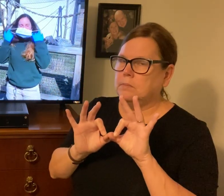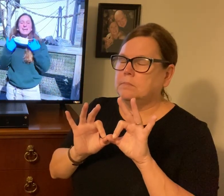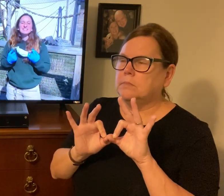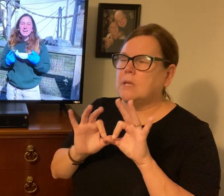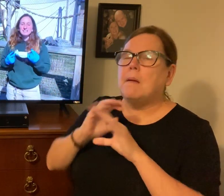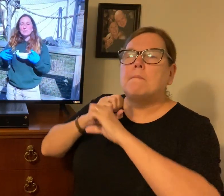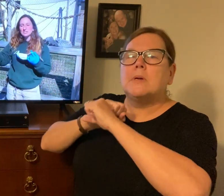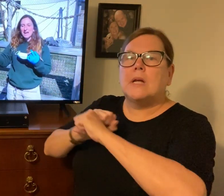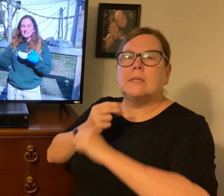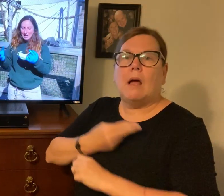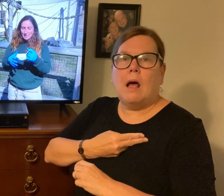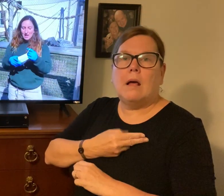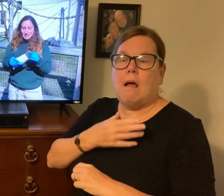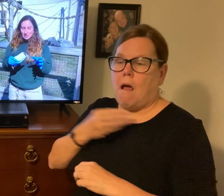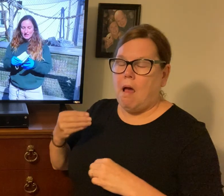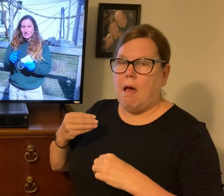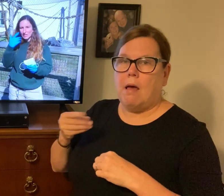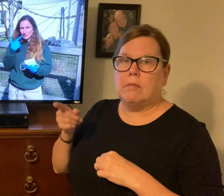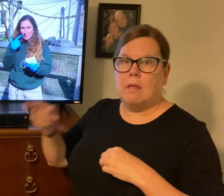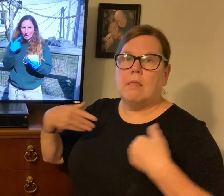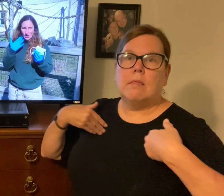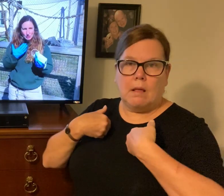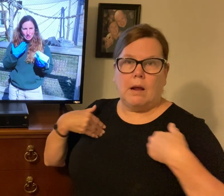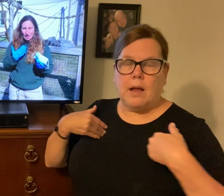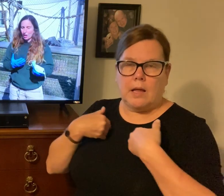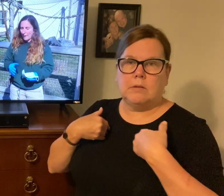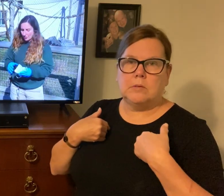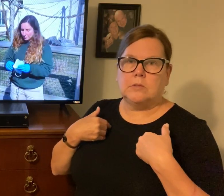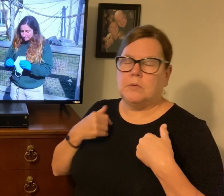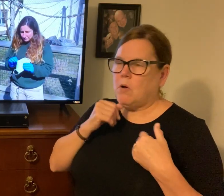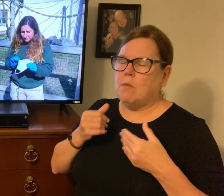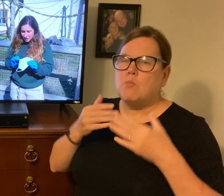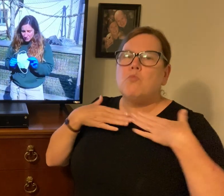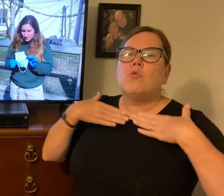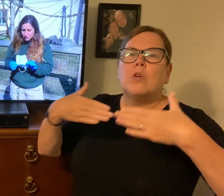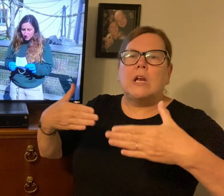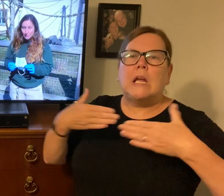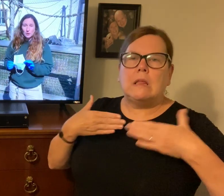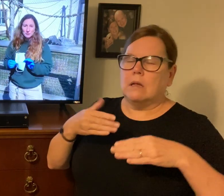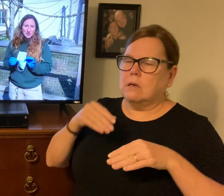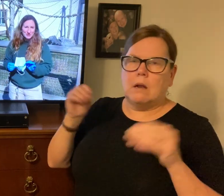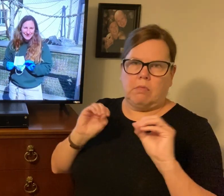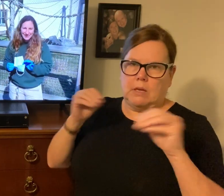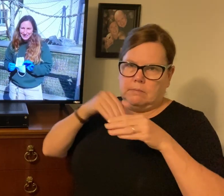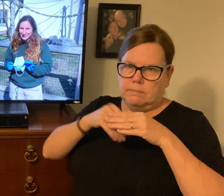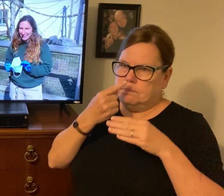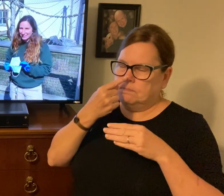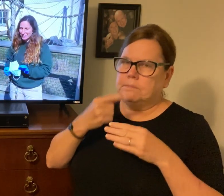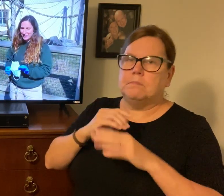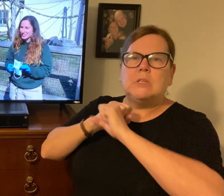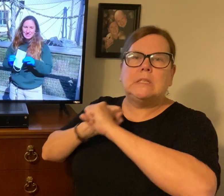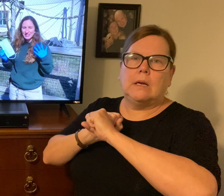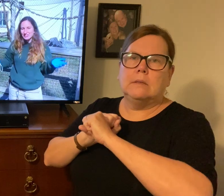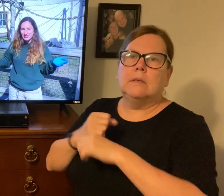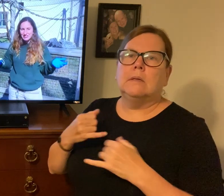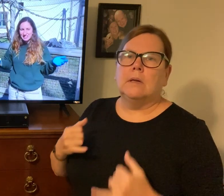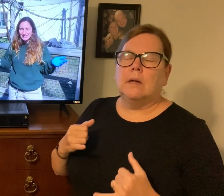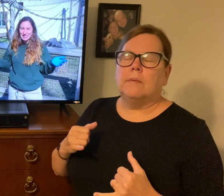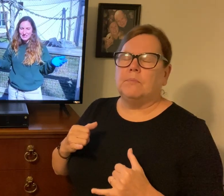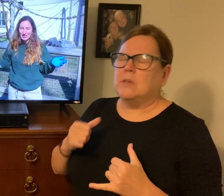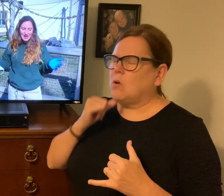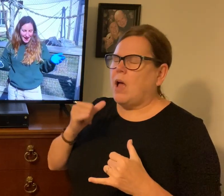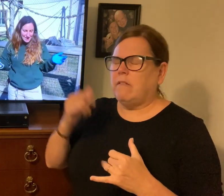And that protects us and protects them so that nothing goes up our nose or in our mouth. So this is really important when you're really closely related to a species so that there's